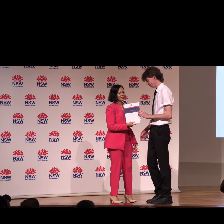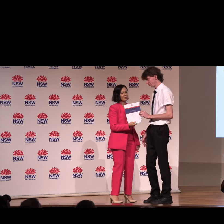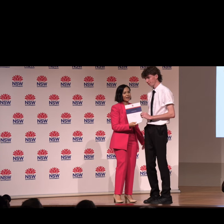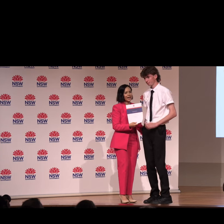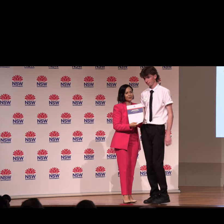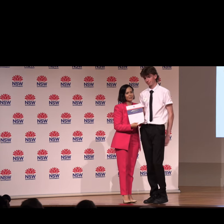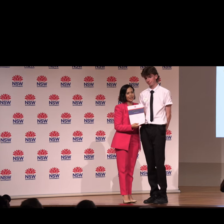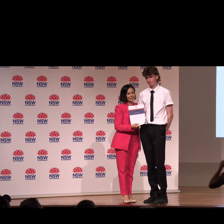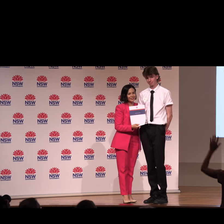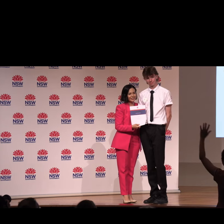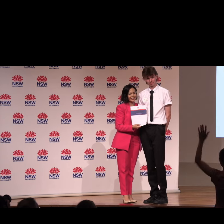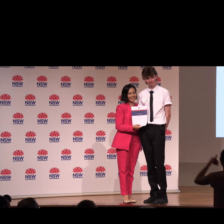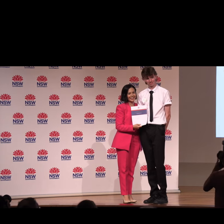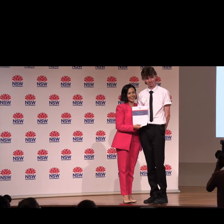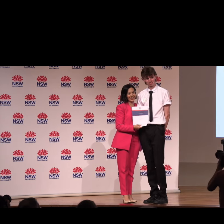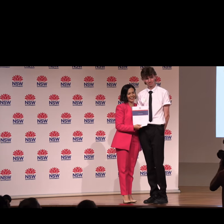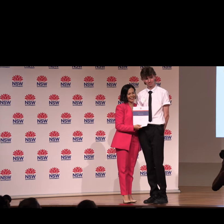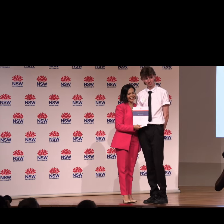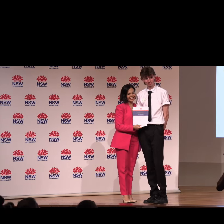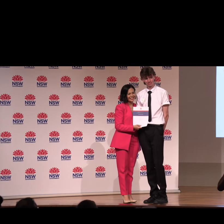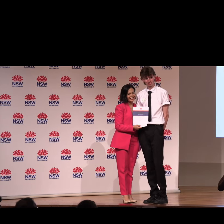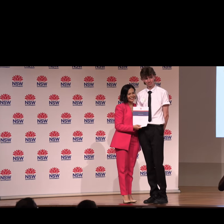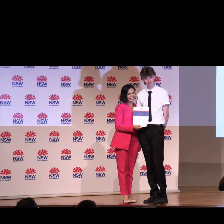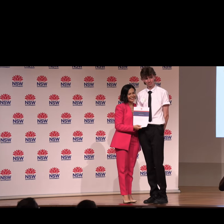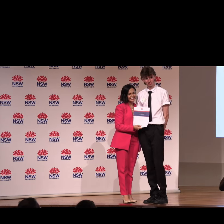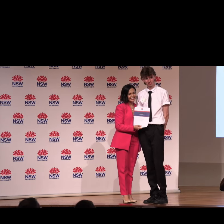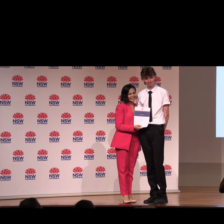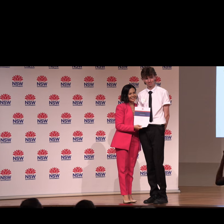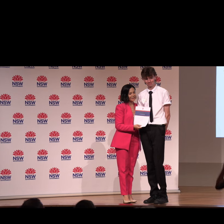And Patrick Iskander, St. Andrew's College.